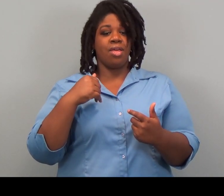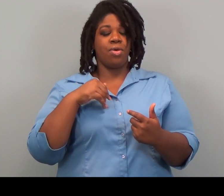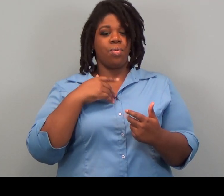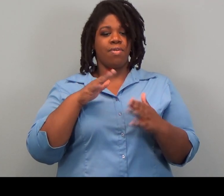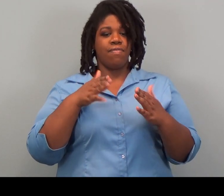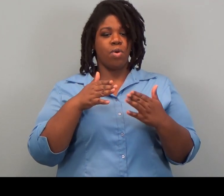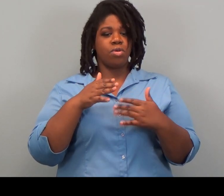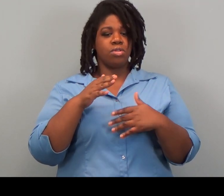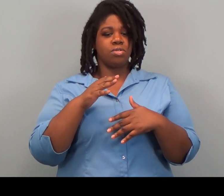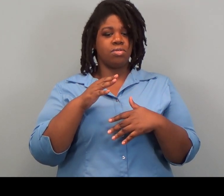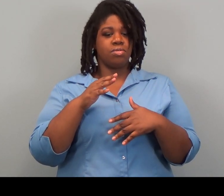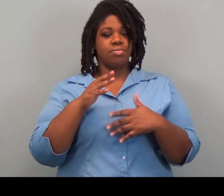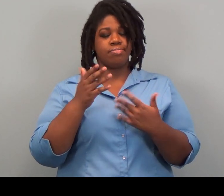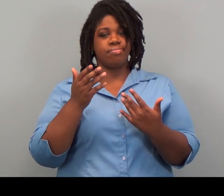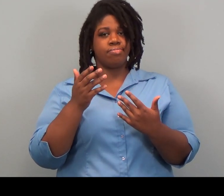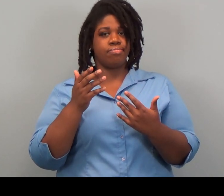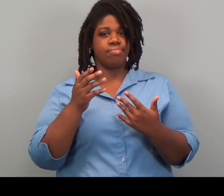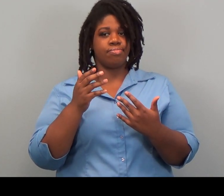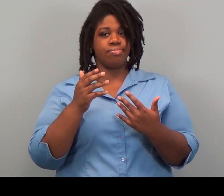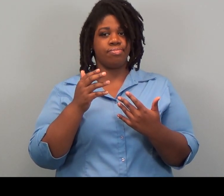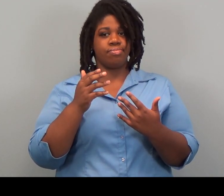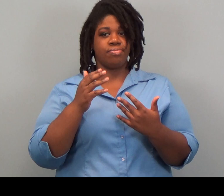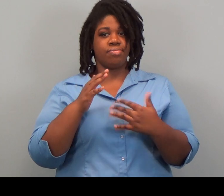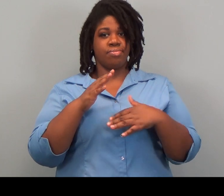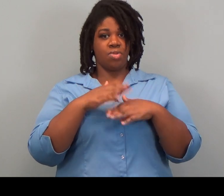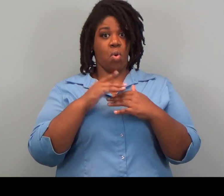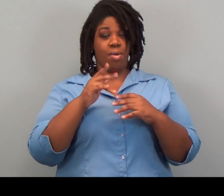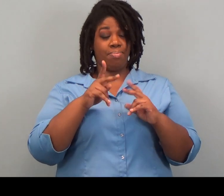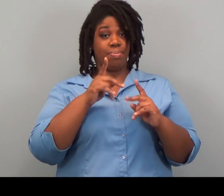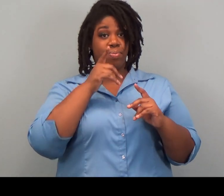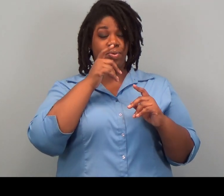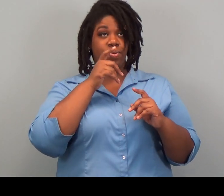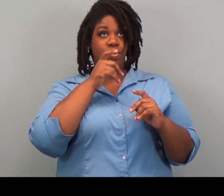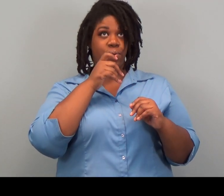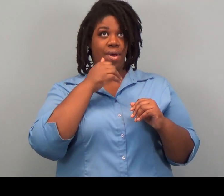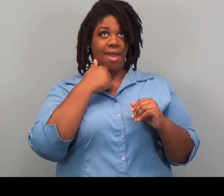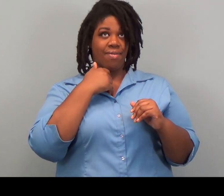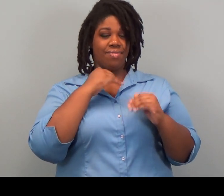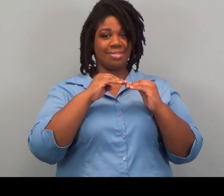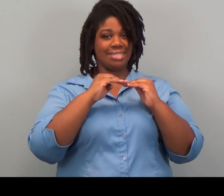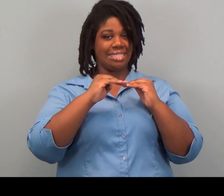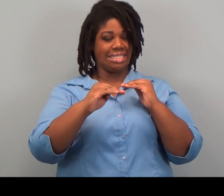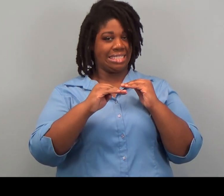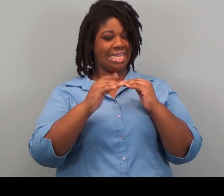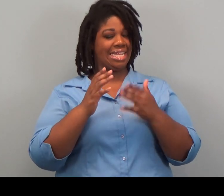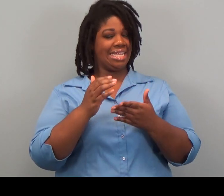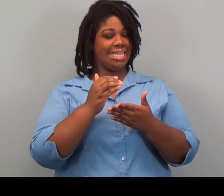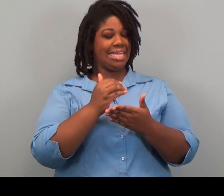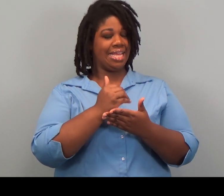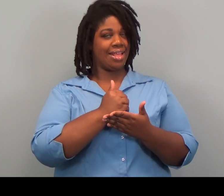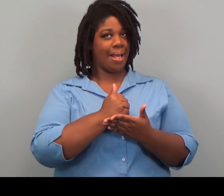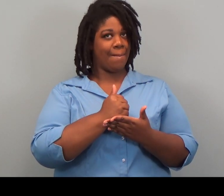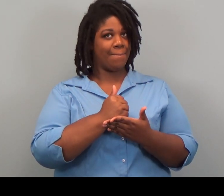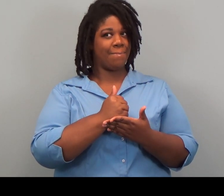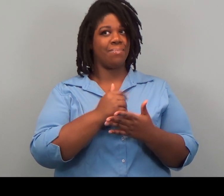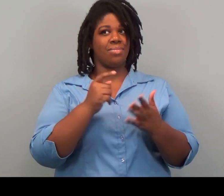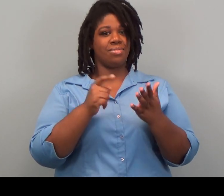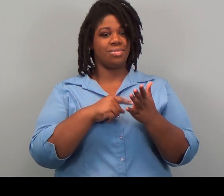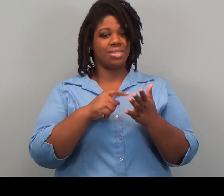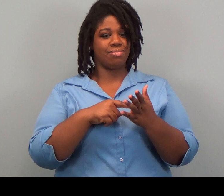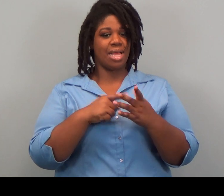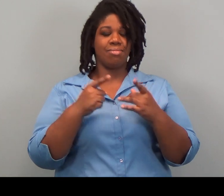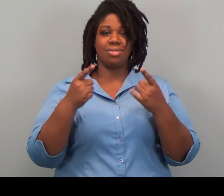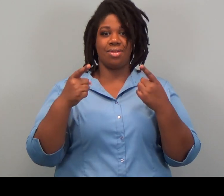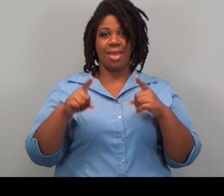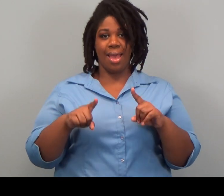steady income from employment, sometimes that can be a big factor. But had some struggles, right? We were all 18, we all got those